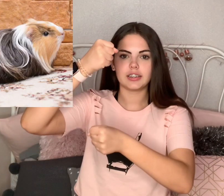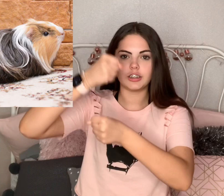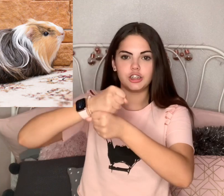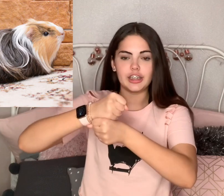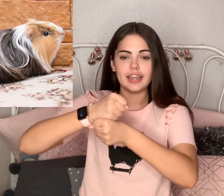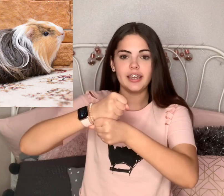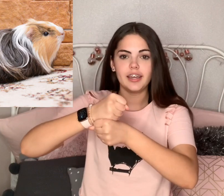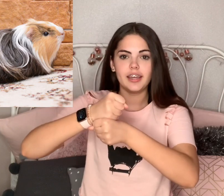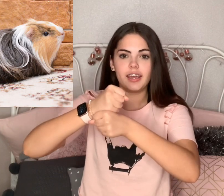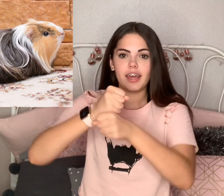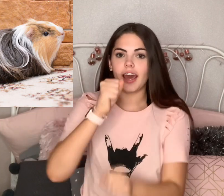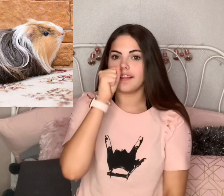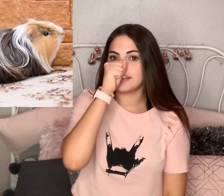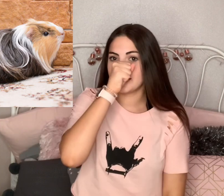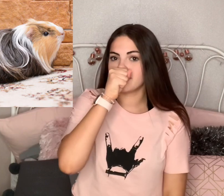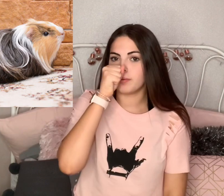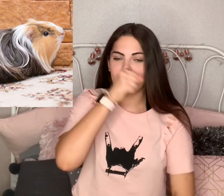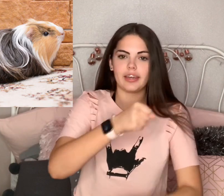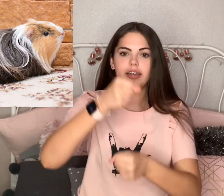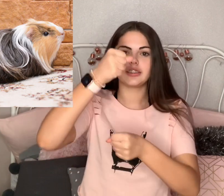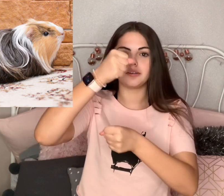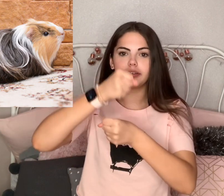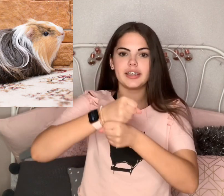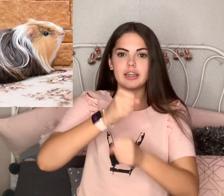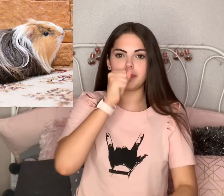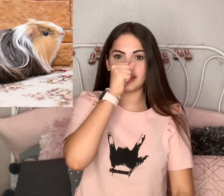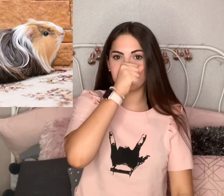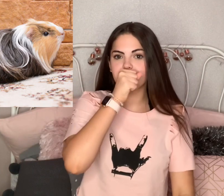G and the sign for pig. So guinea pig.